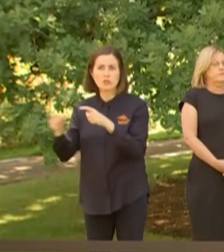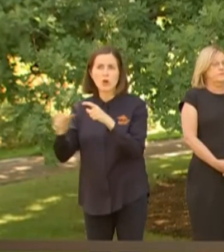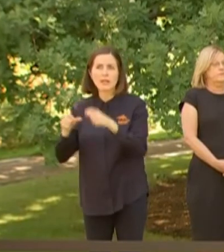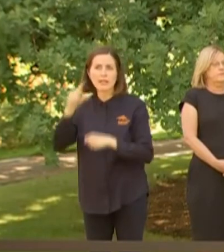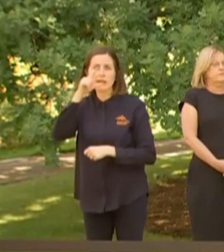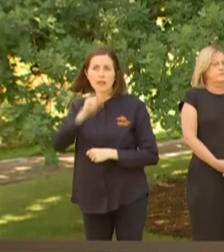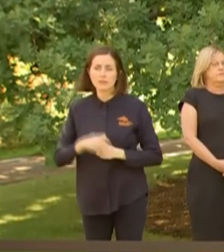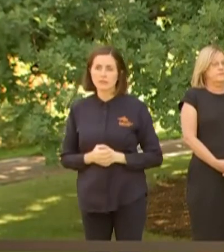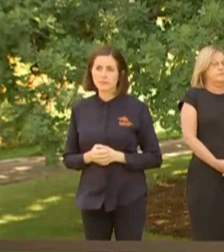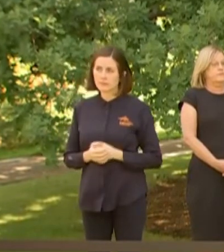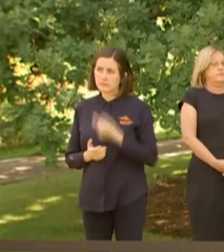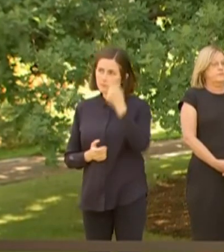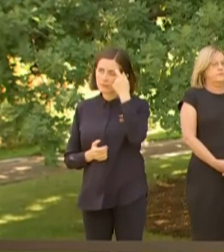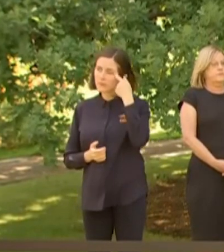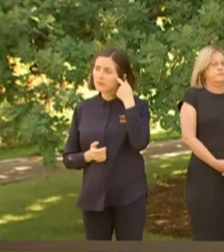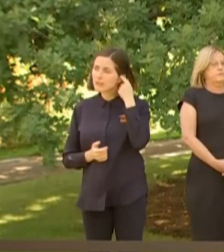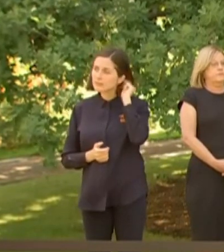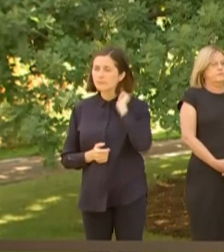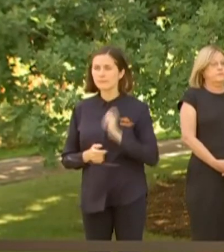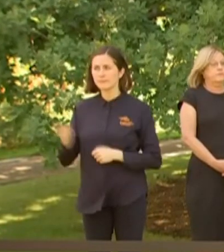quickly.